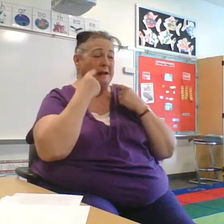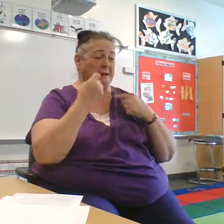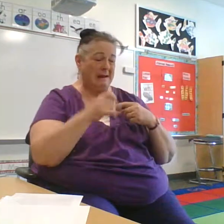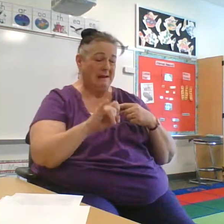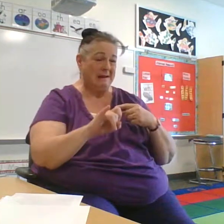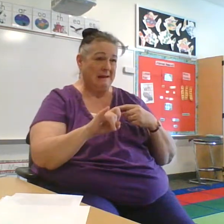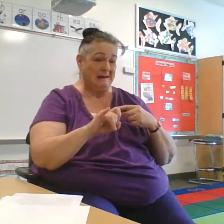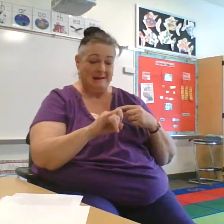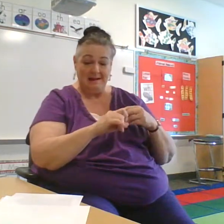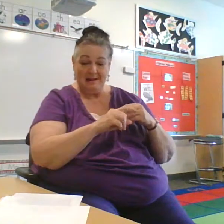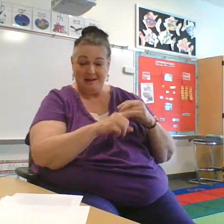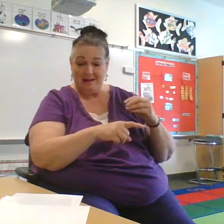Crying